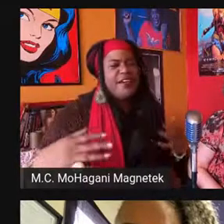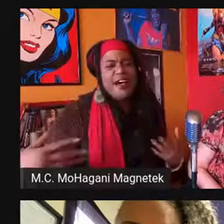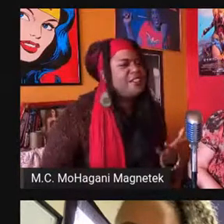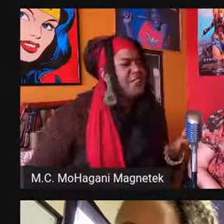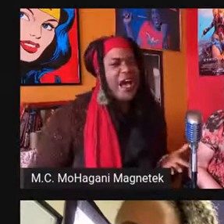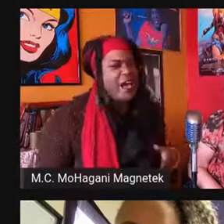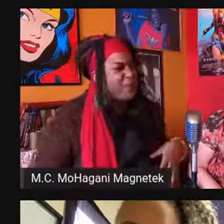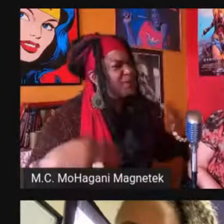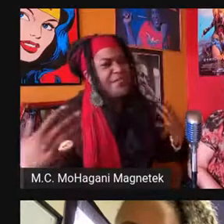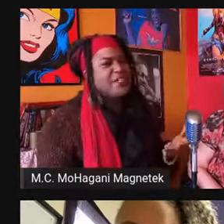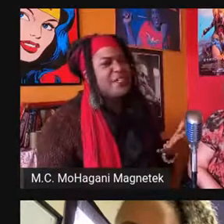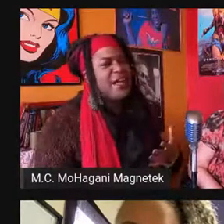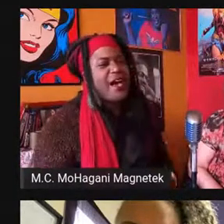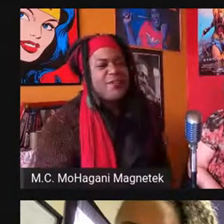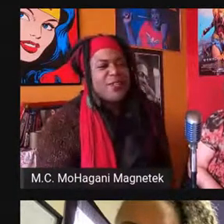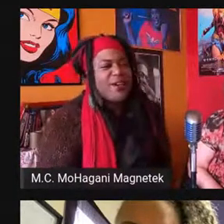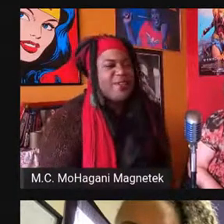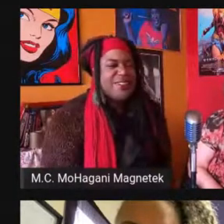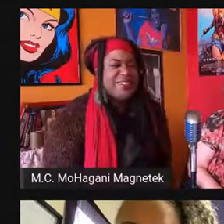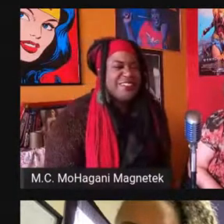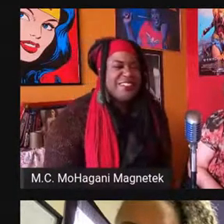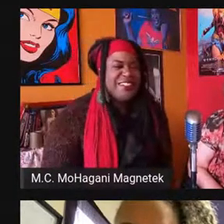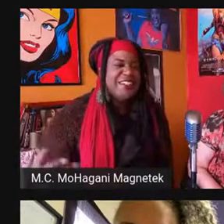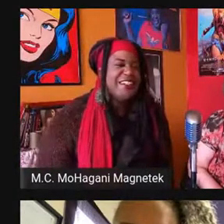like undeniable, the good life, you know,